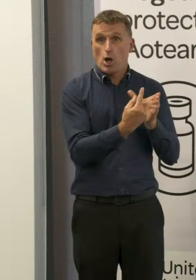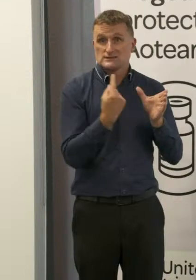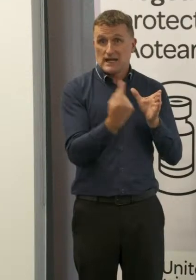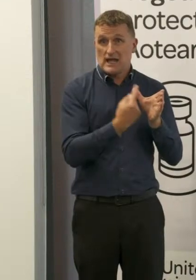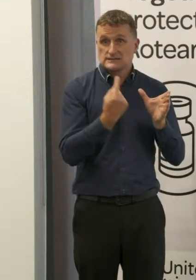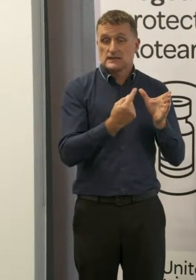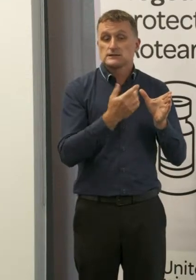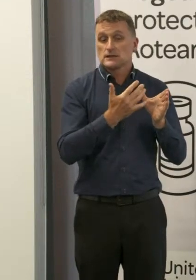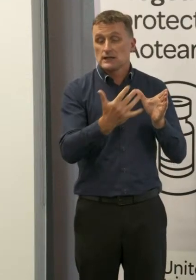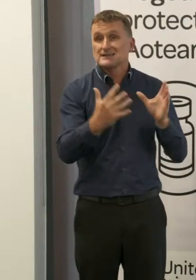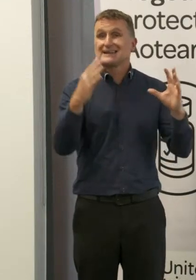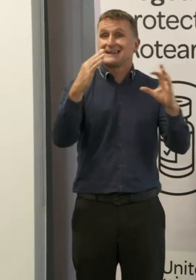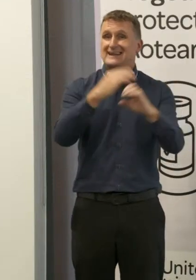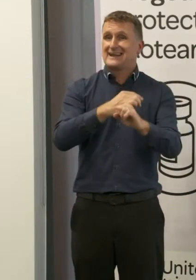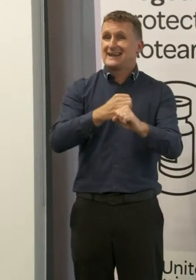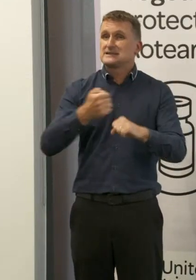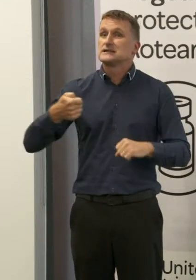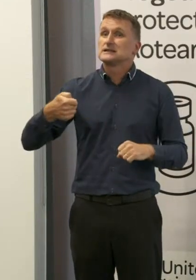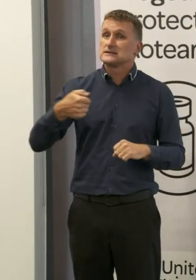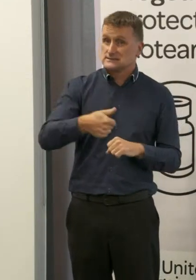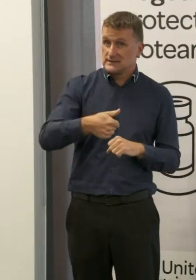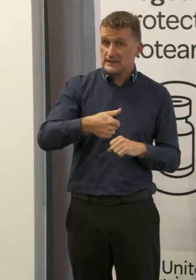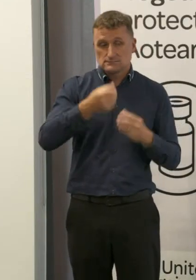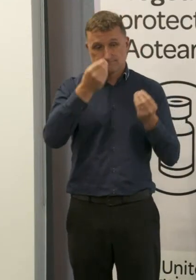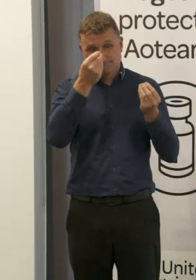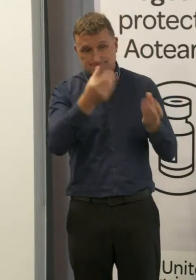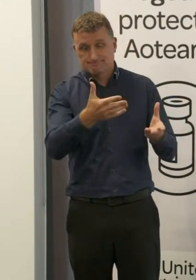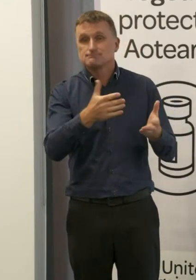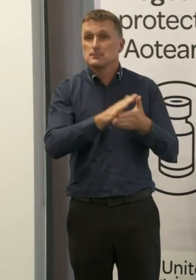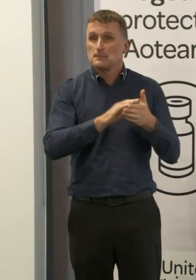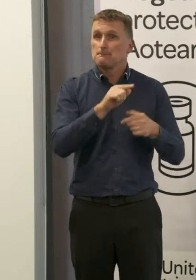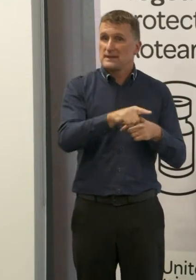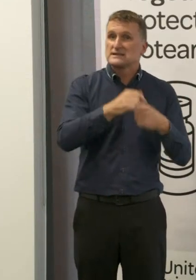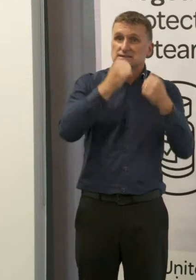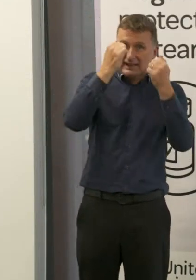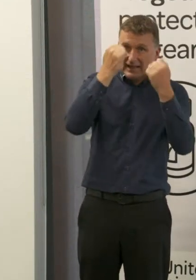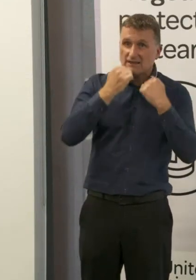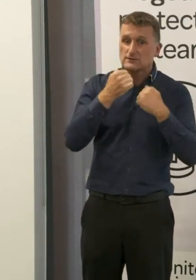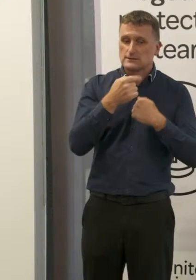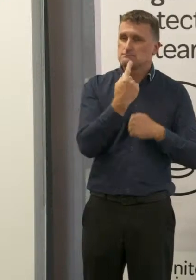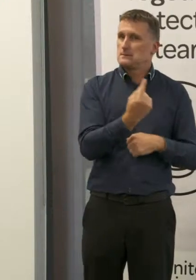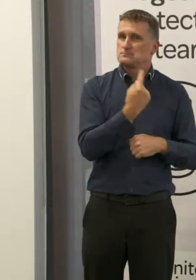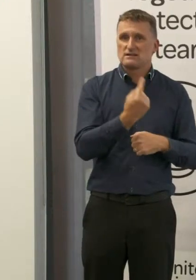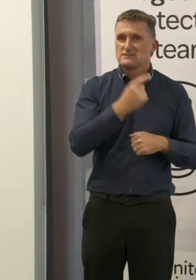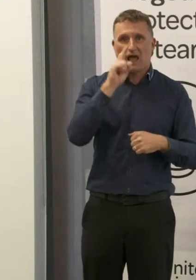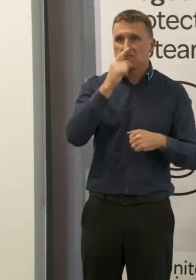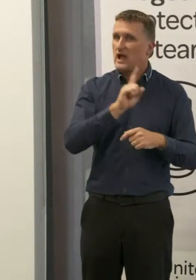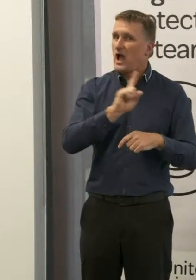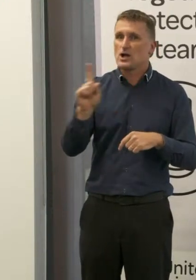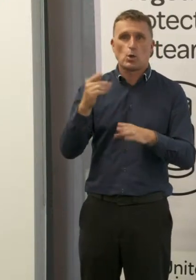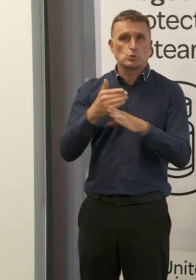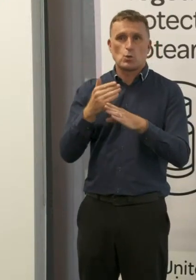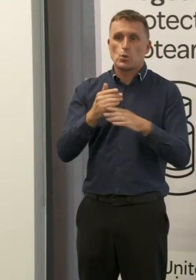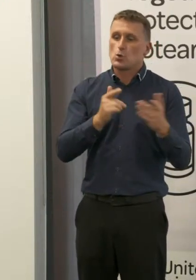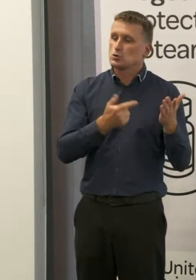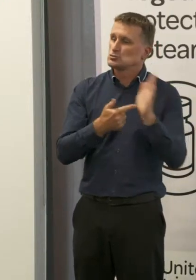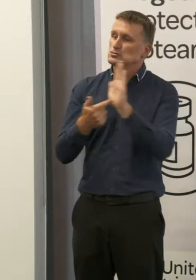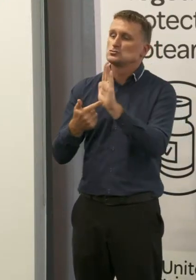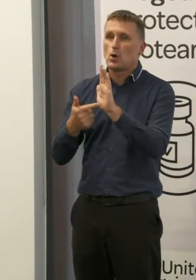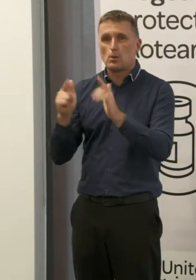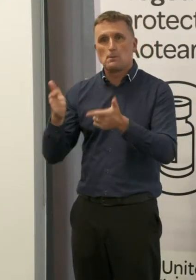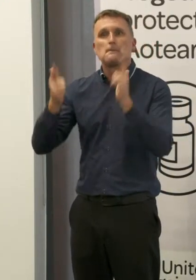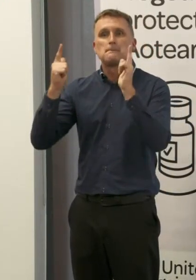isolation period can be used as evidence of the fact that they have been unwell and haven't been able to be at work. Again, looking to see how we